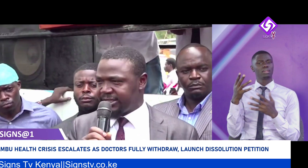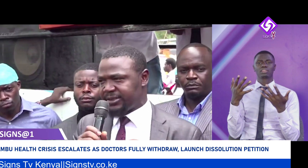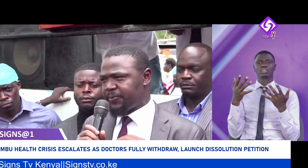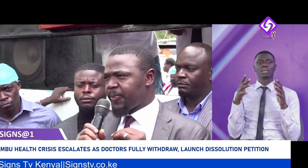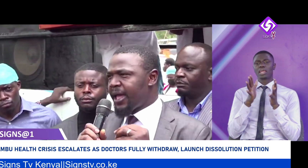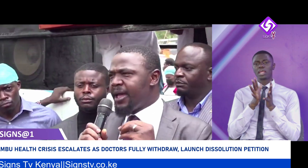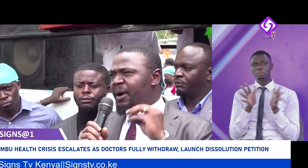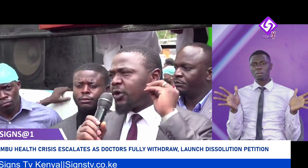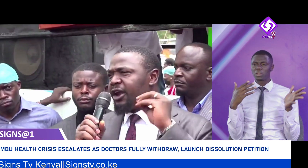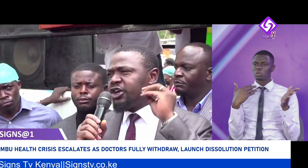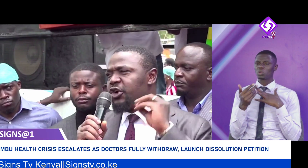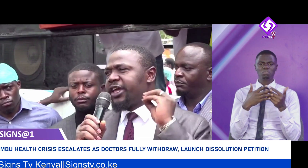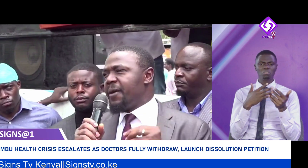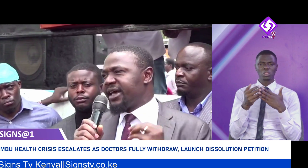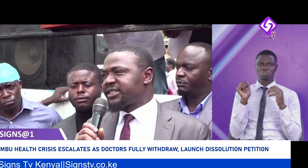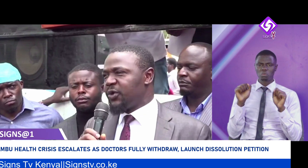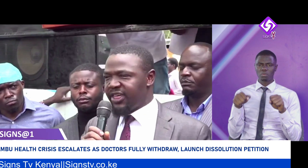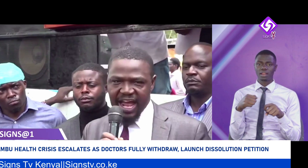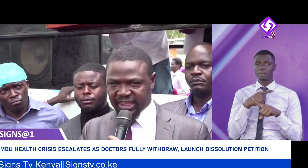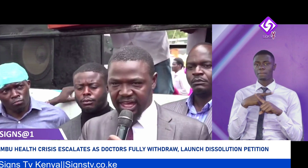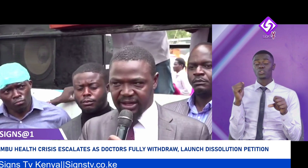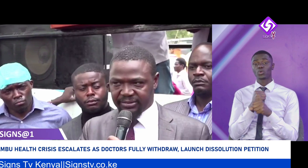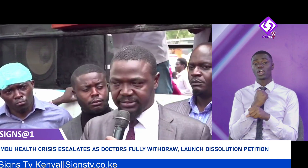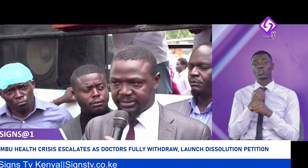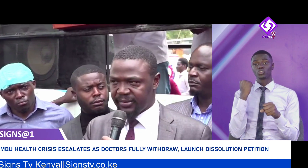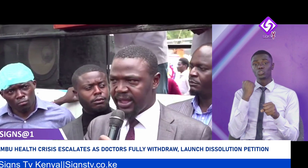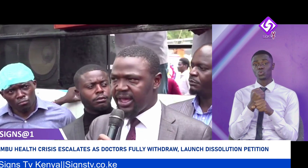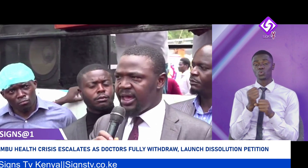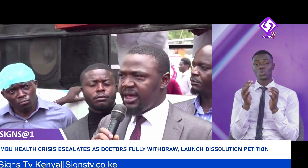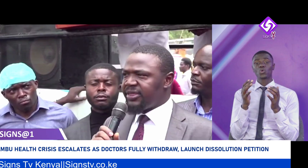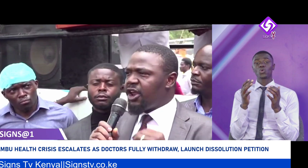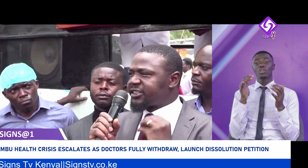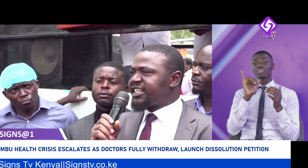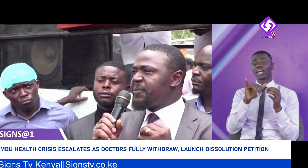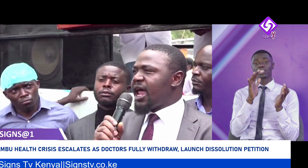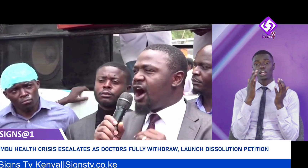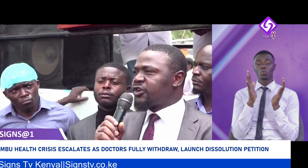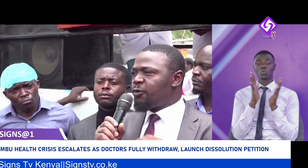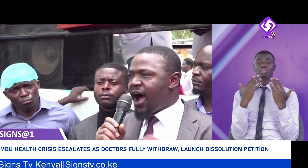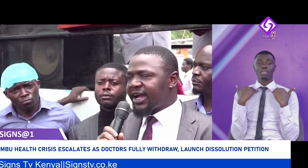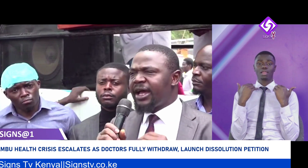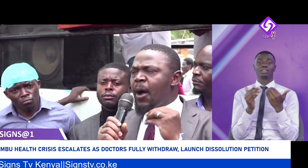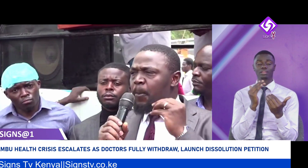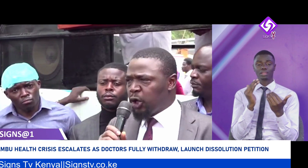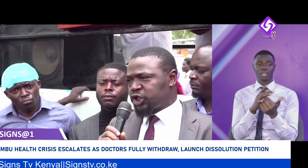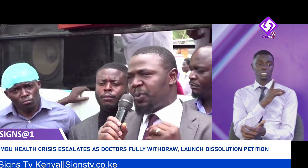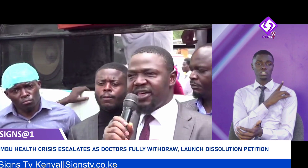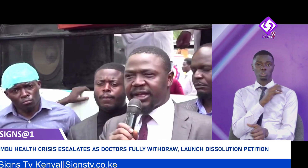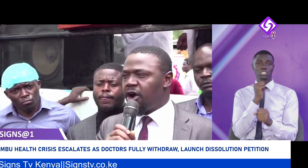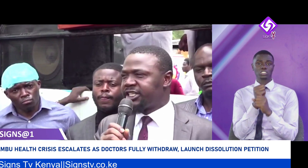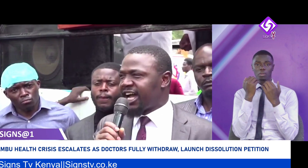else, but you cannot do gimmicks with healthcare. The doctors have been out of work, pushed by the county